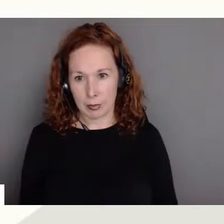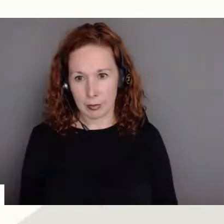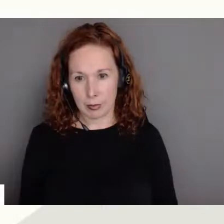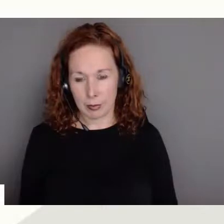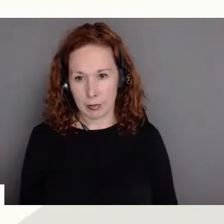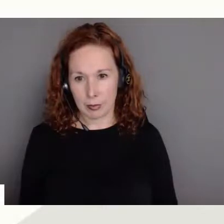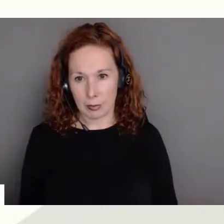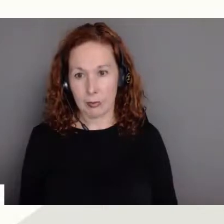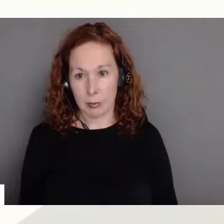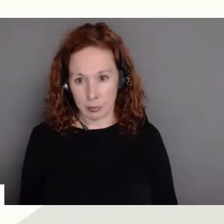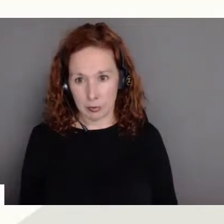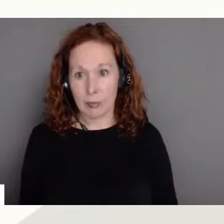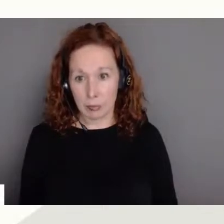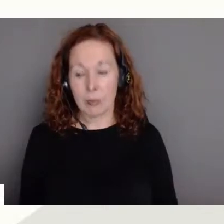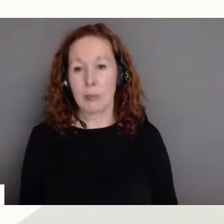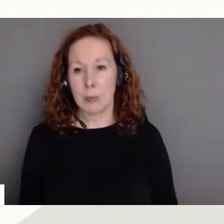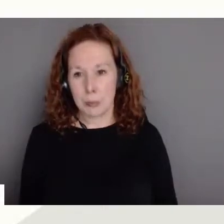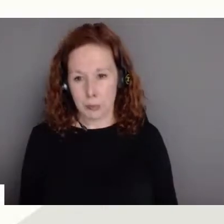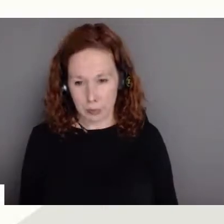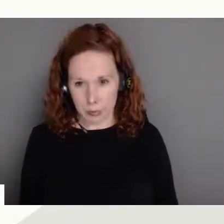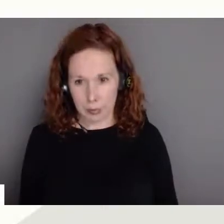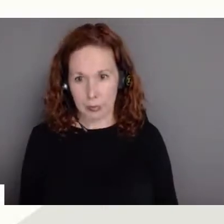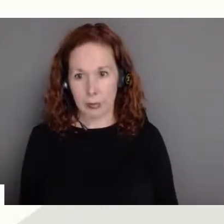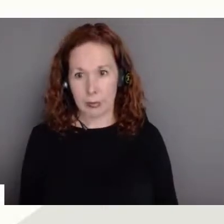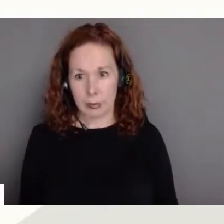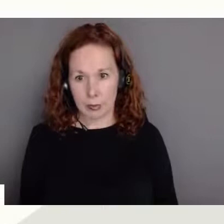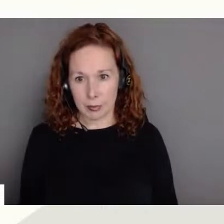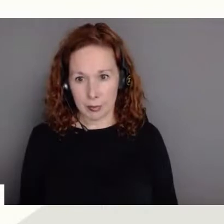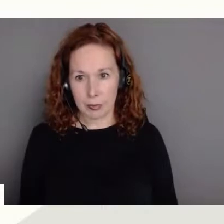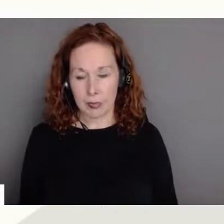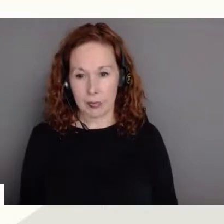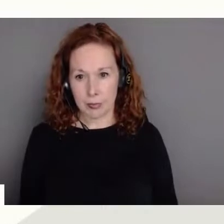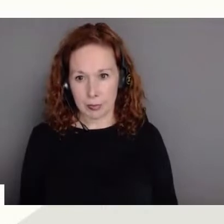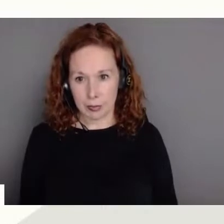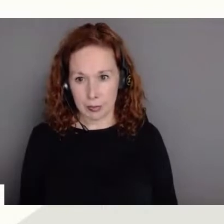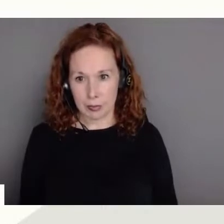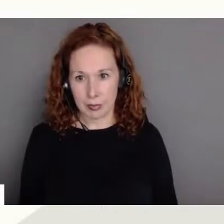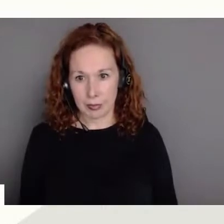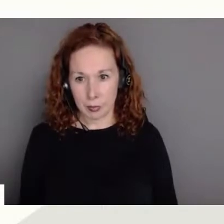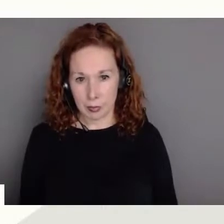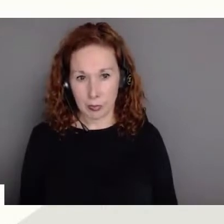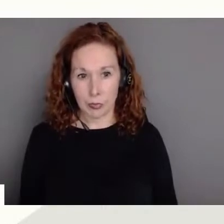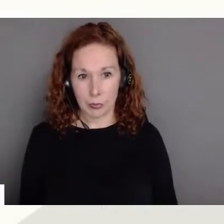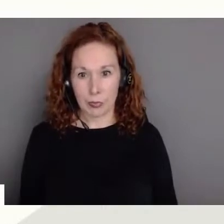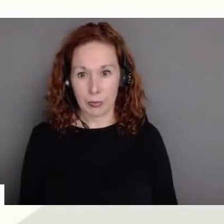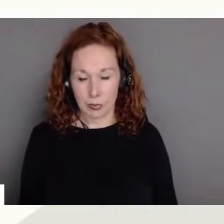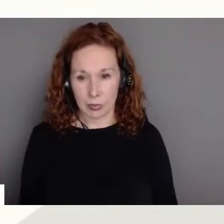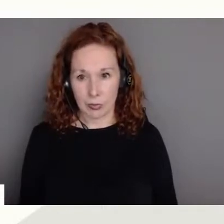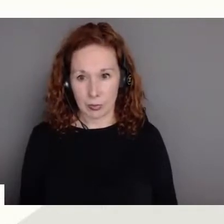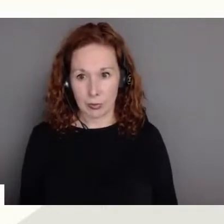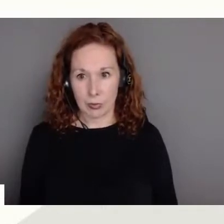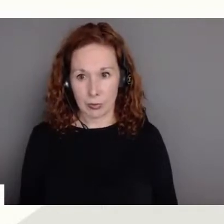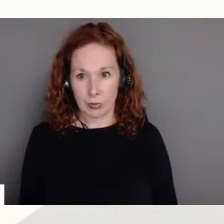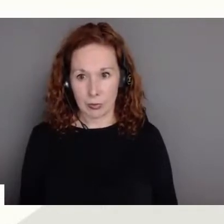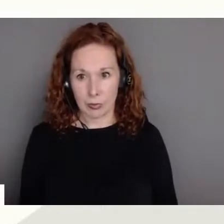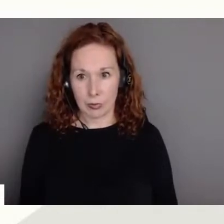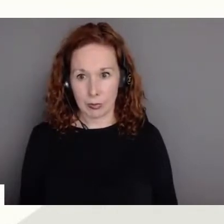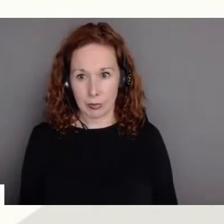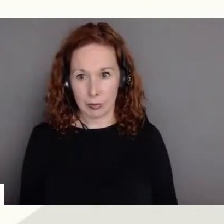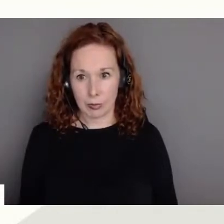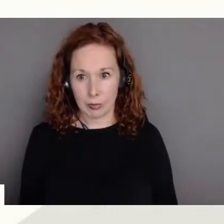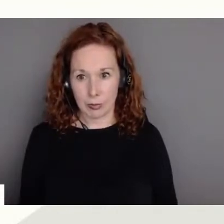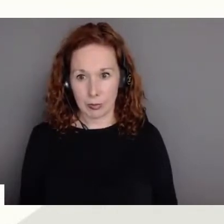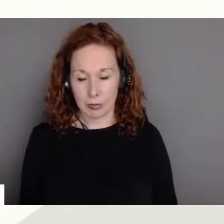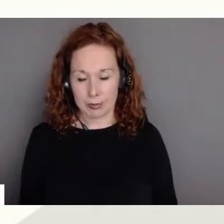a university class, and you said to me yesterday during our chat that you are not just there for the